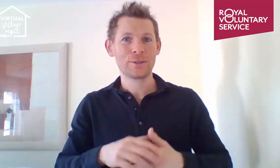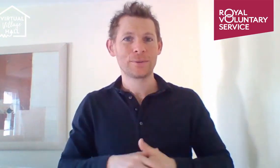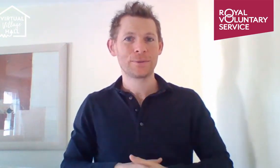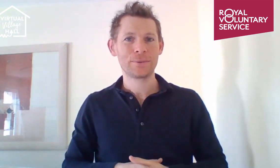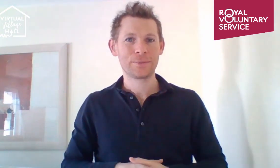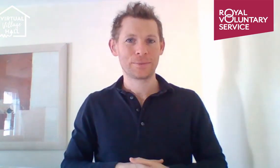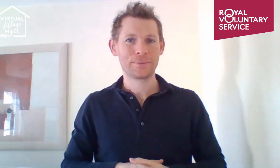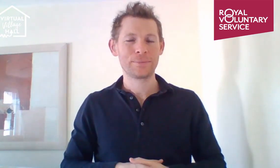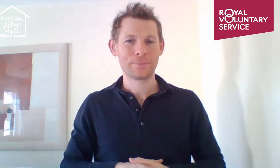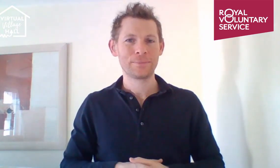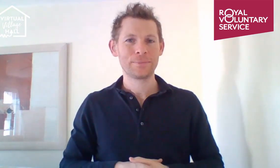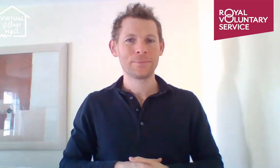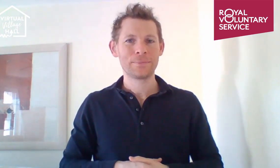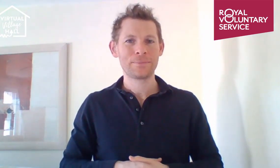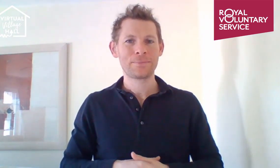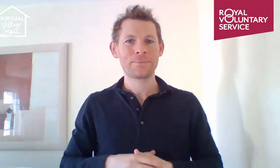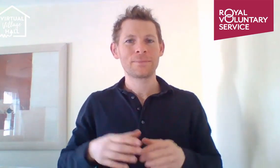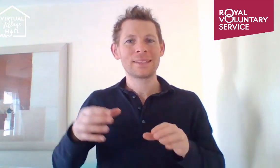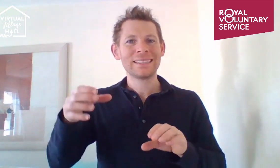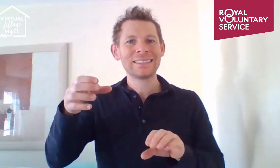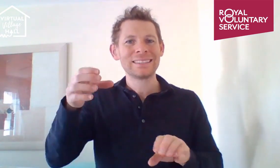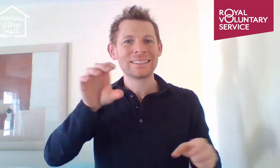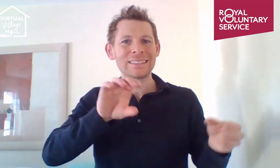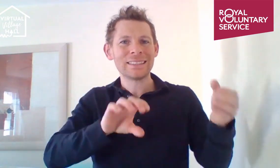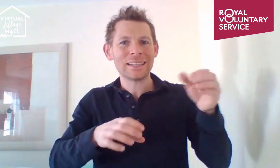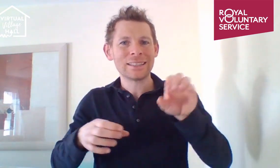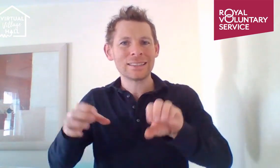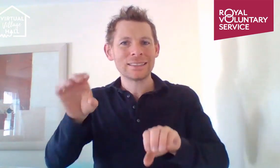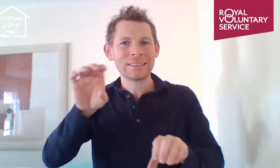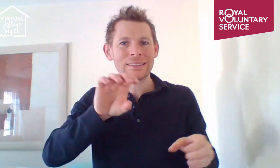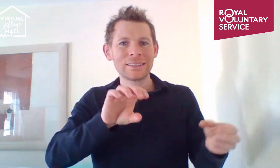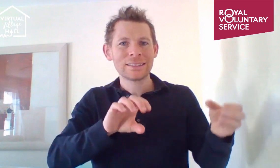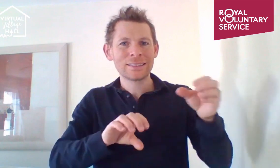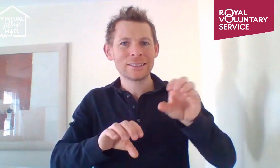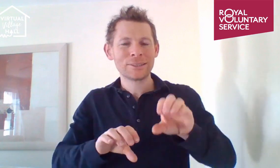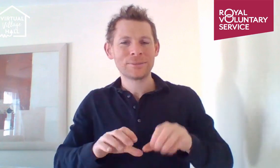And the third sign for today is science.